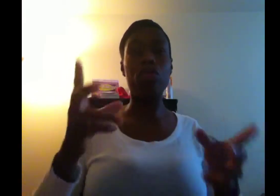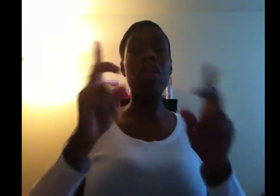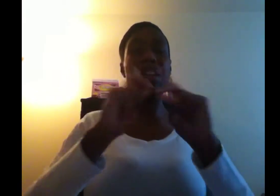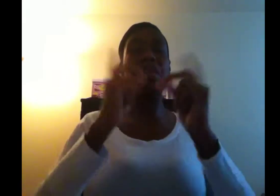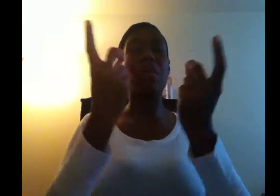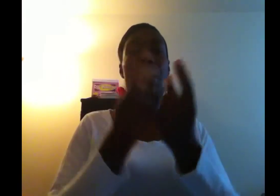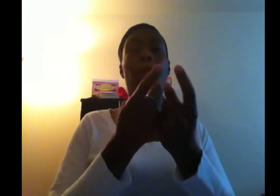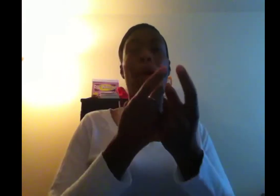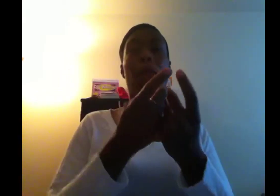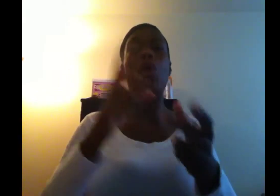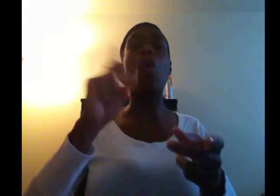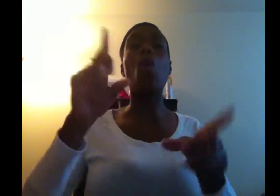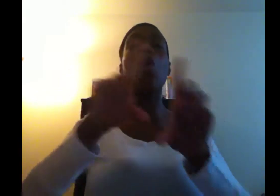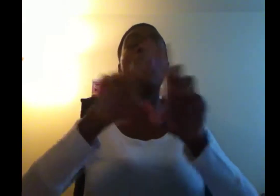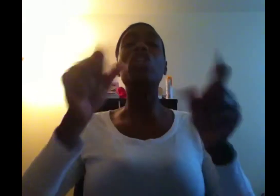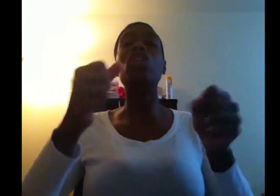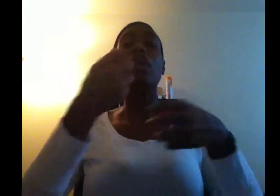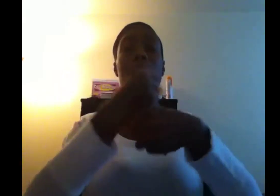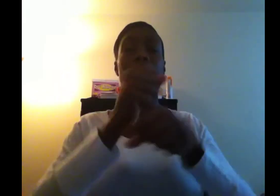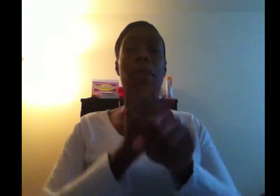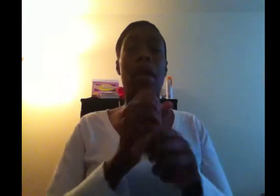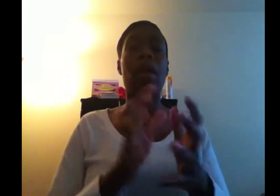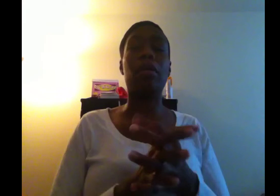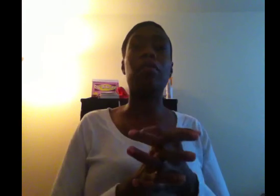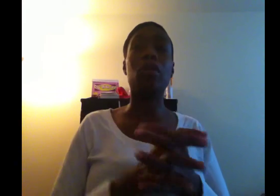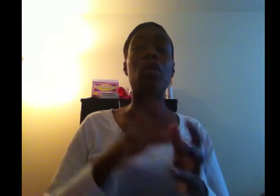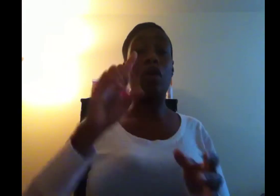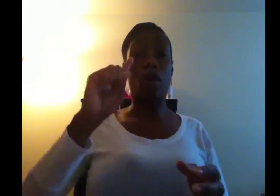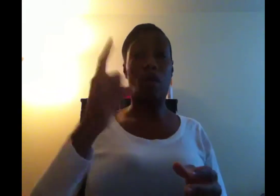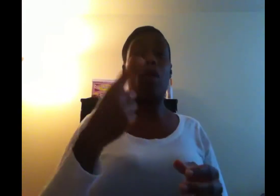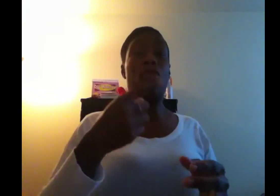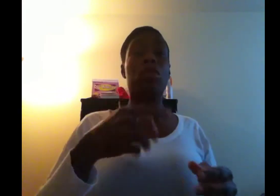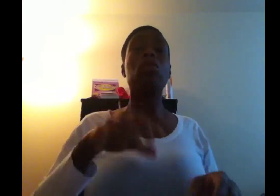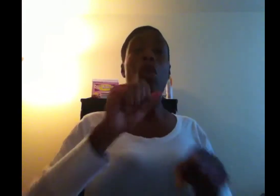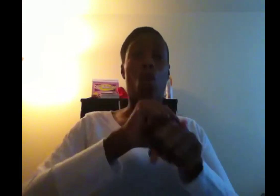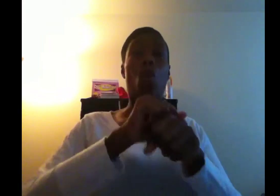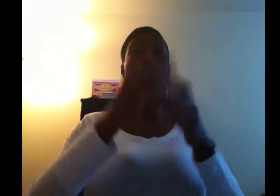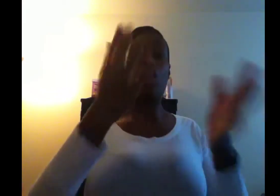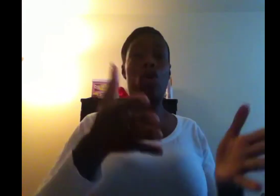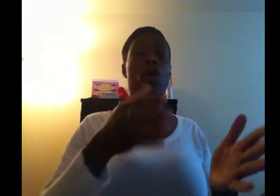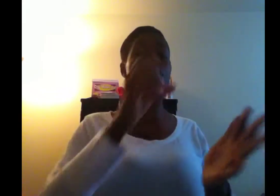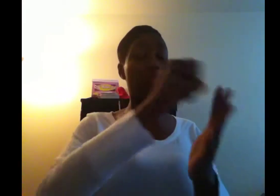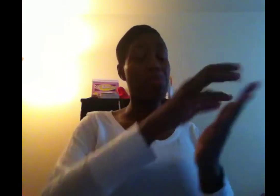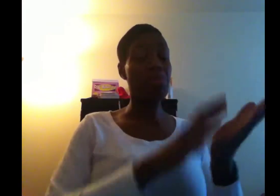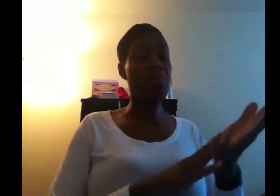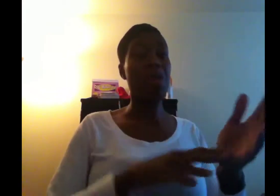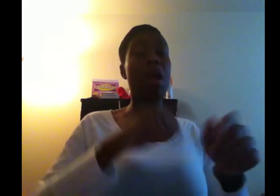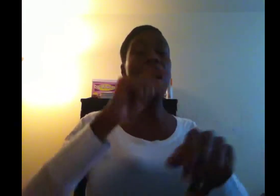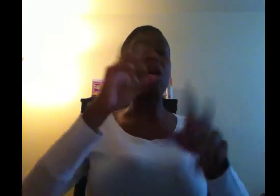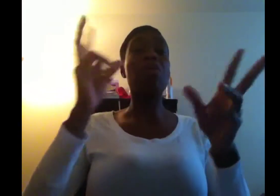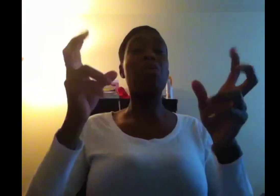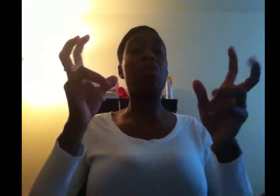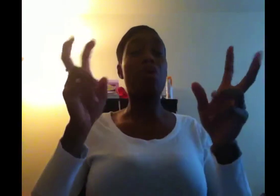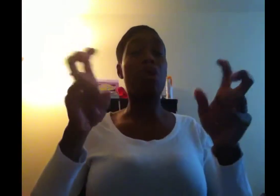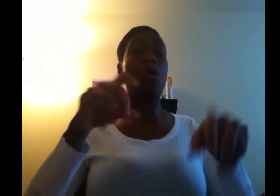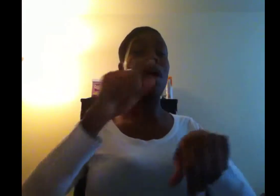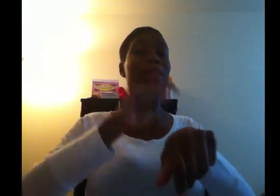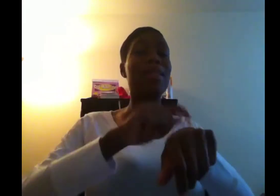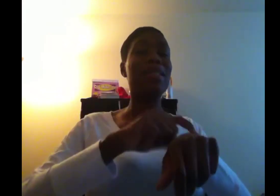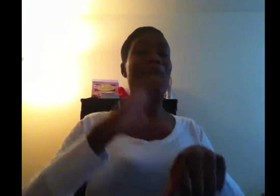the beginning is that you have an individual who will fill out a time card, and then that time card has to be taken to be approved by somebody who has the